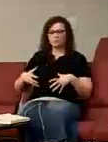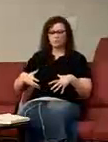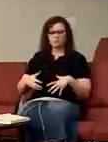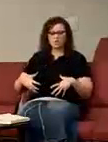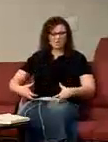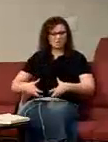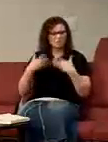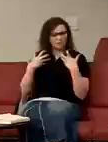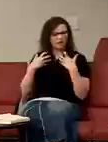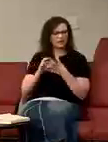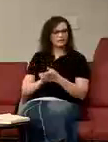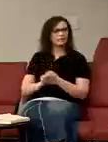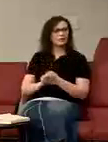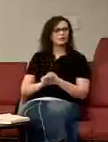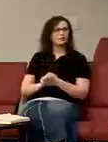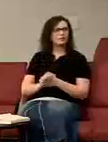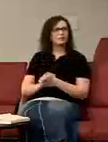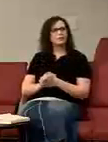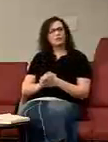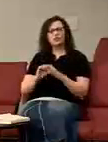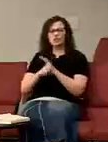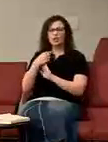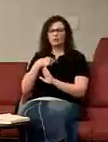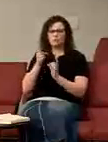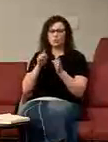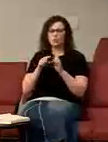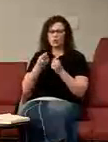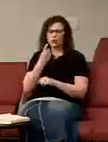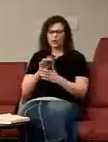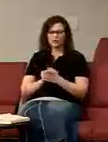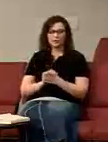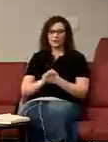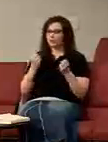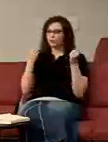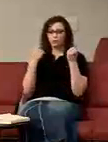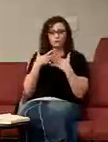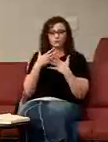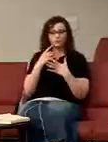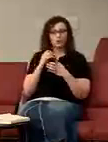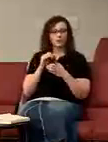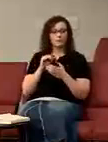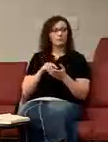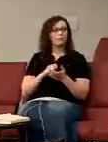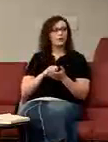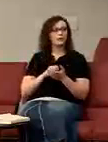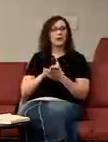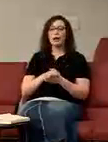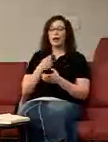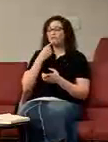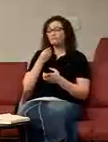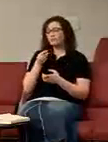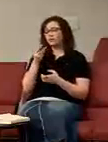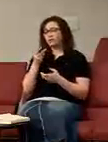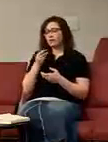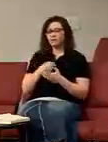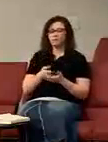people, you don't wear a mask. And I mean, just, you know, on and on. And you know, he's so afraid of dying. But I did say a few things and just kind of let it go.